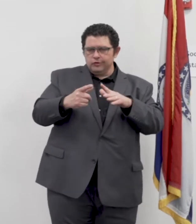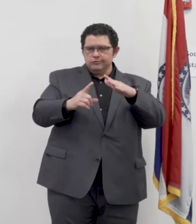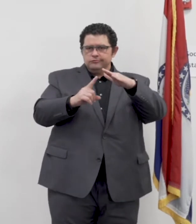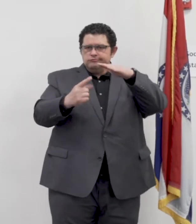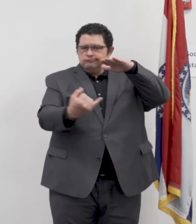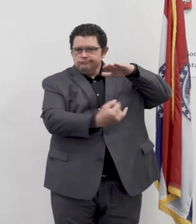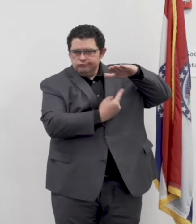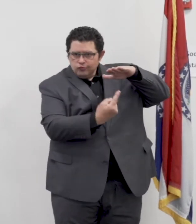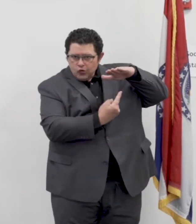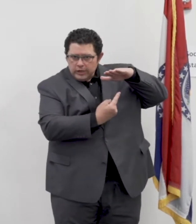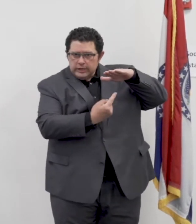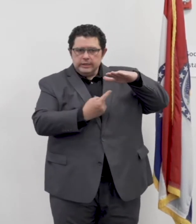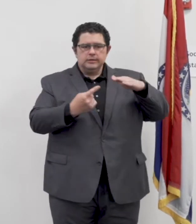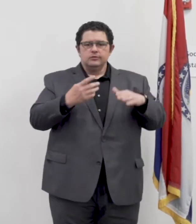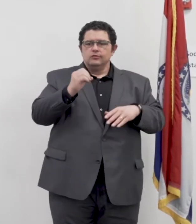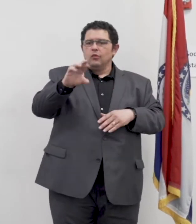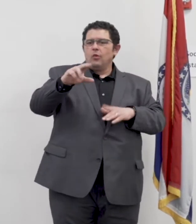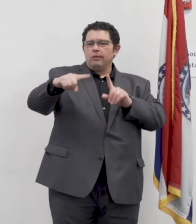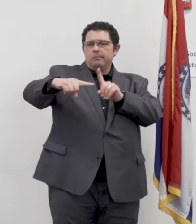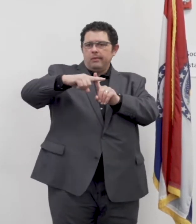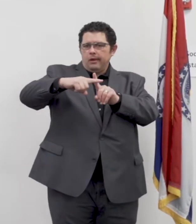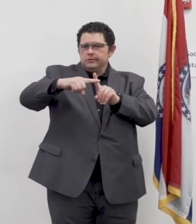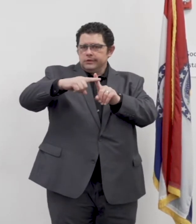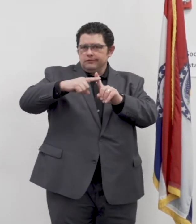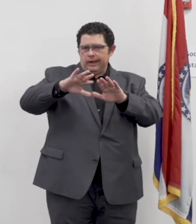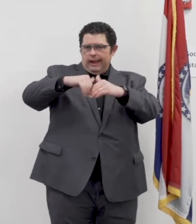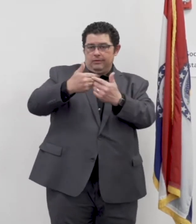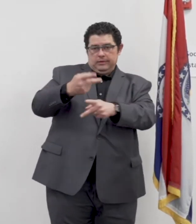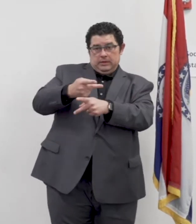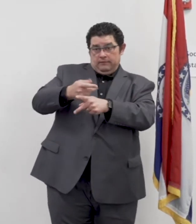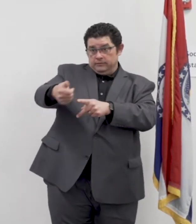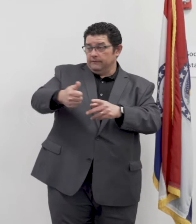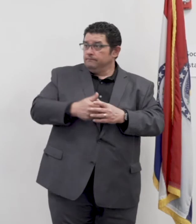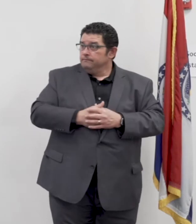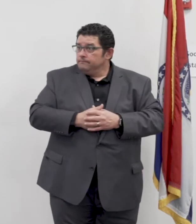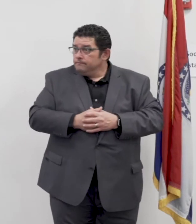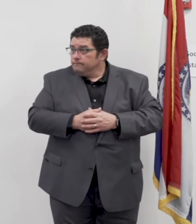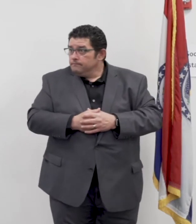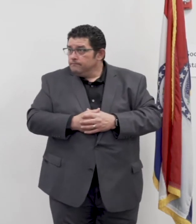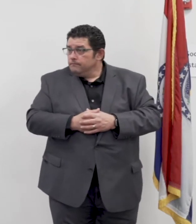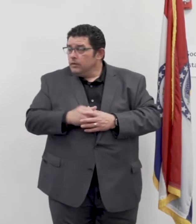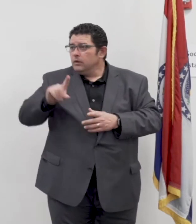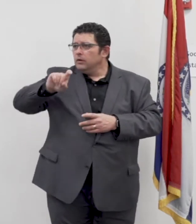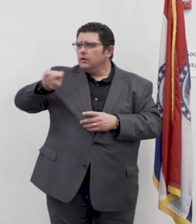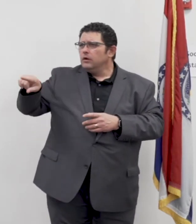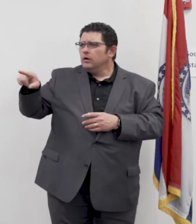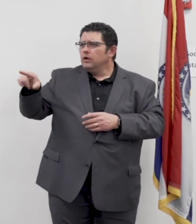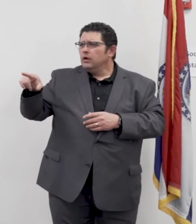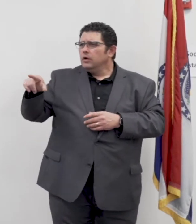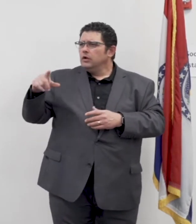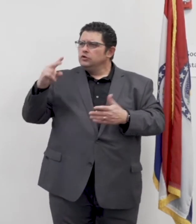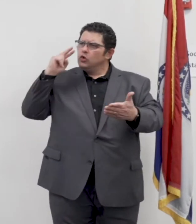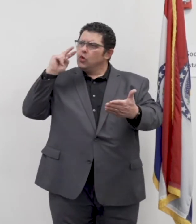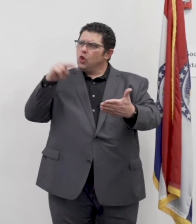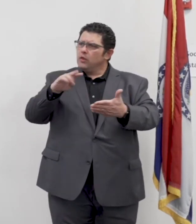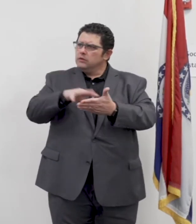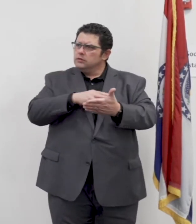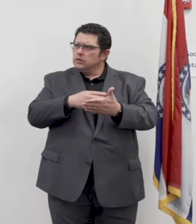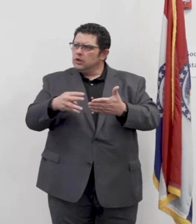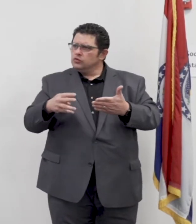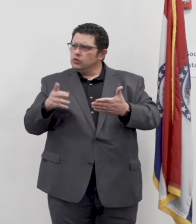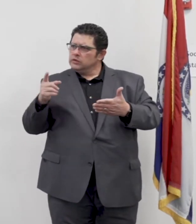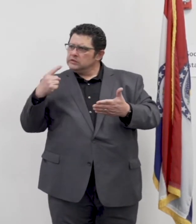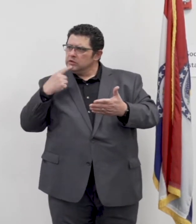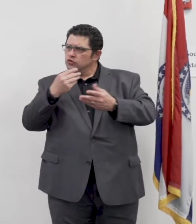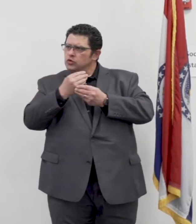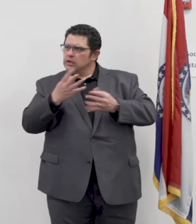advise anyone who's had a positive test on how they should take care of themselves. So I'm looking at the timetable says that you're announcing it